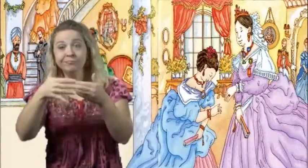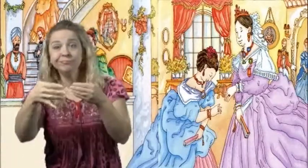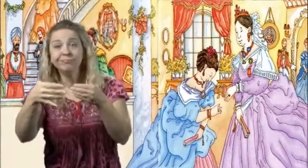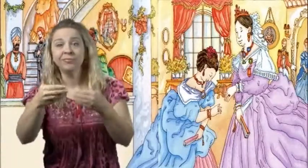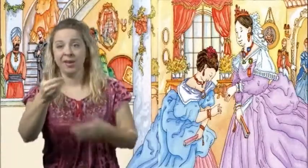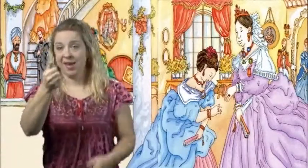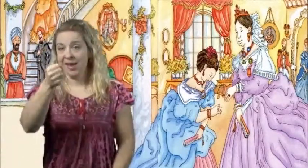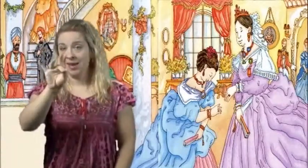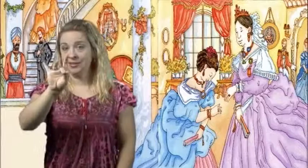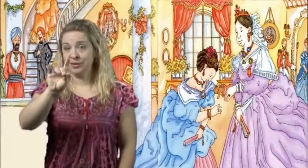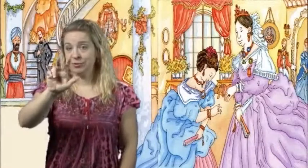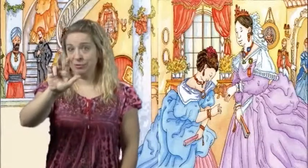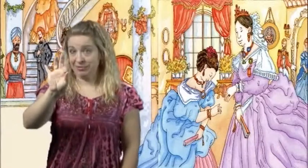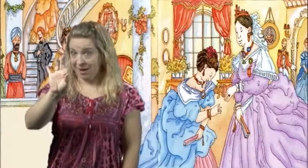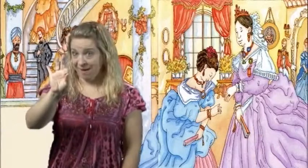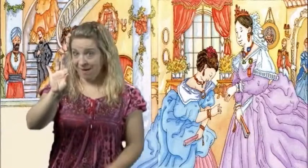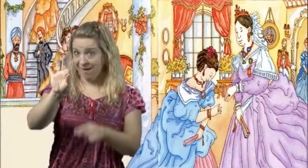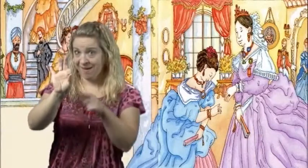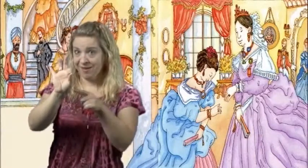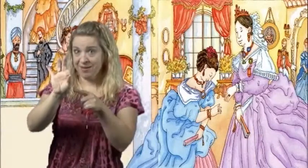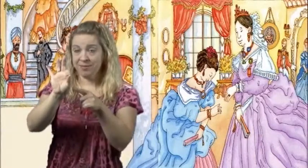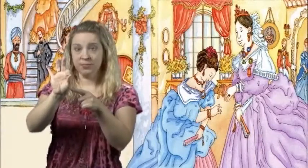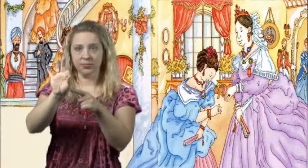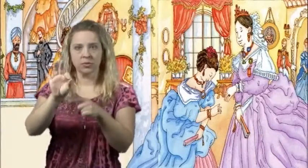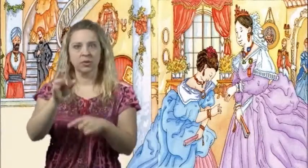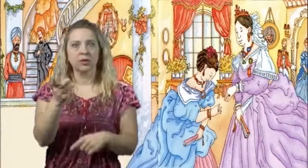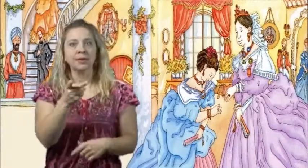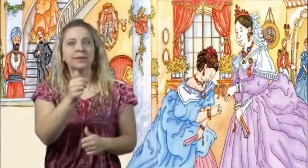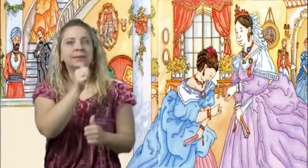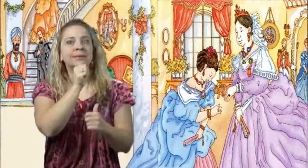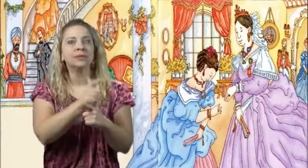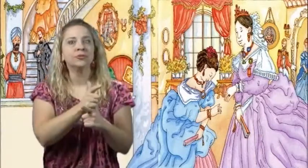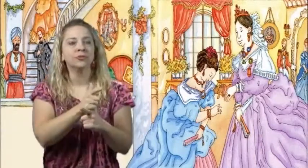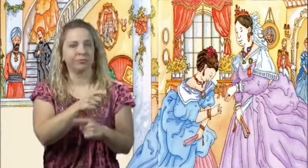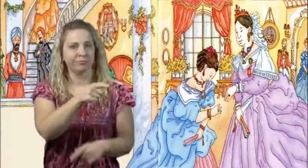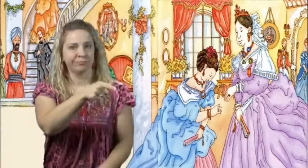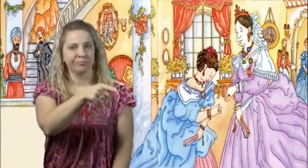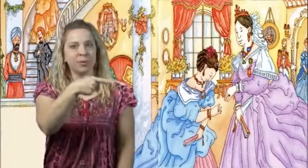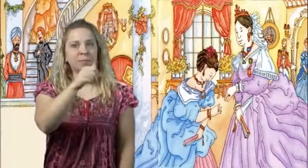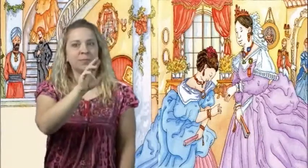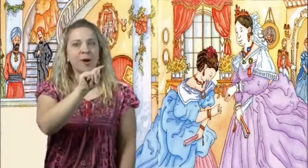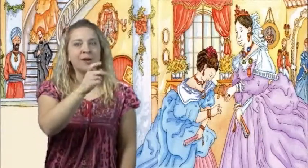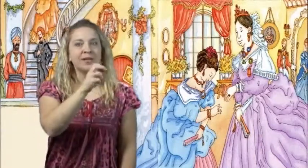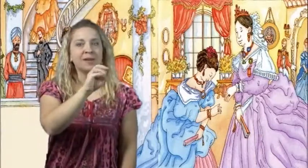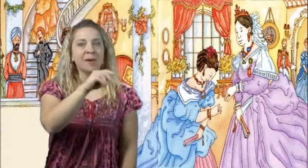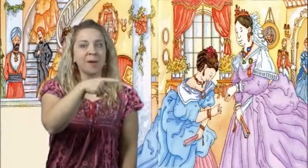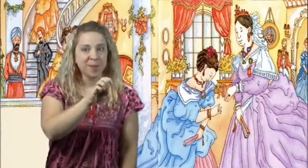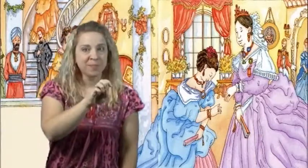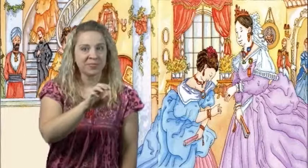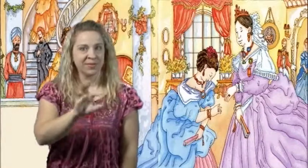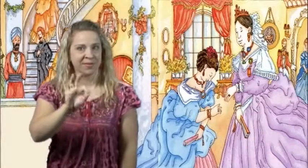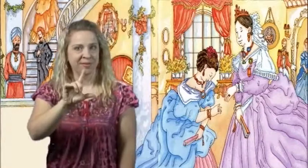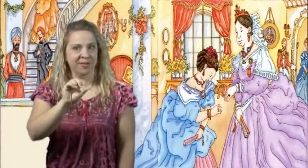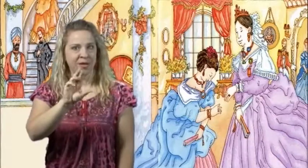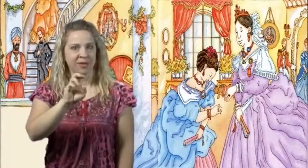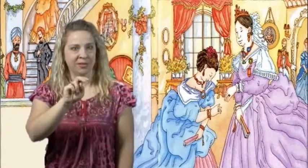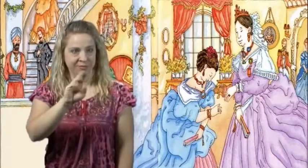2 years later, in 1839, she and her sister were presented to Victoria, the Queen of